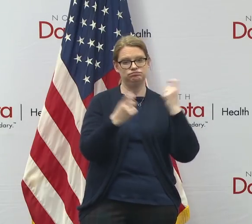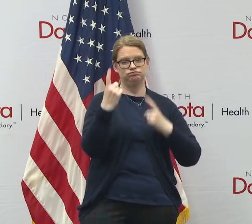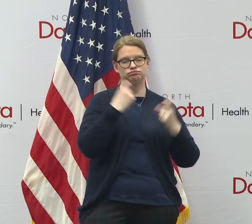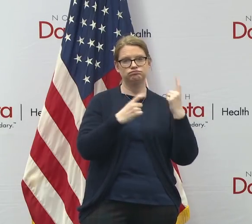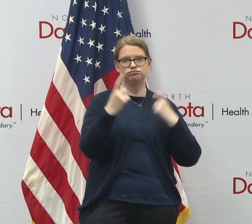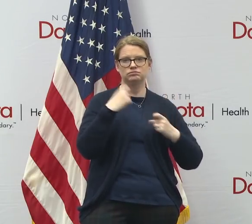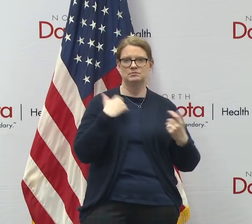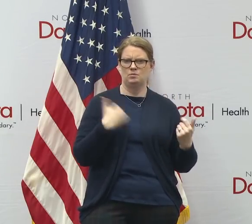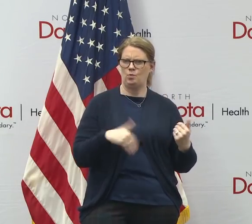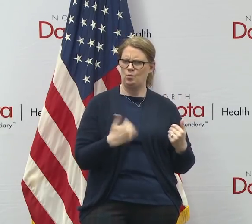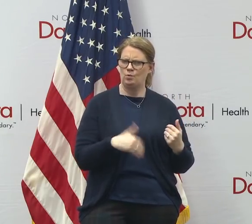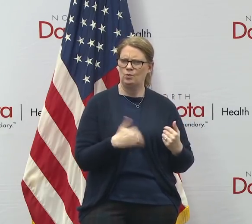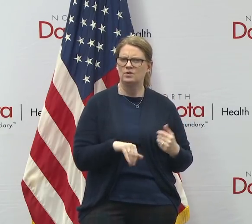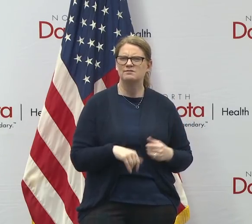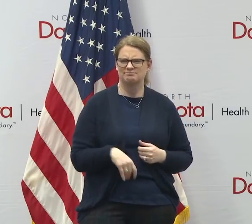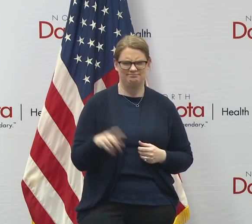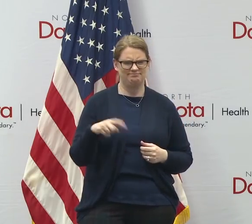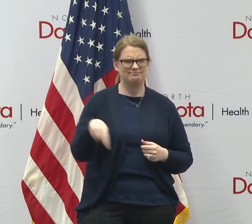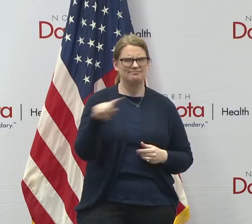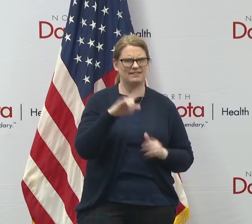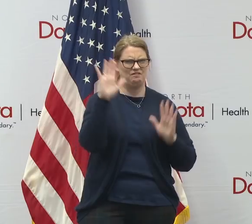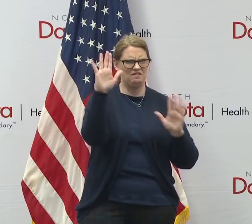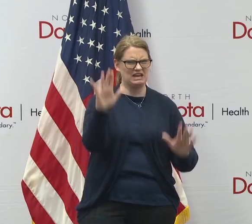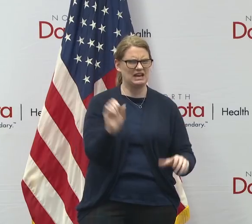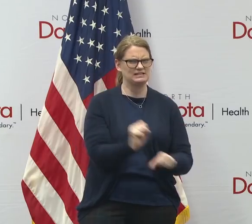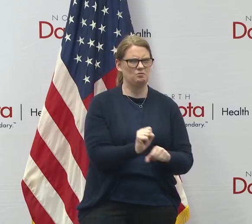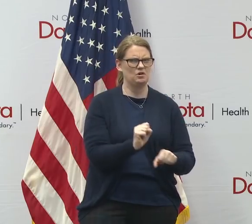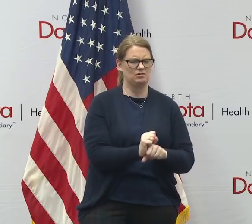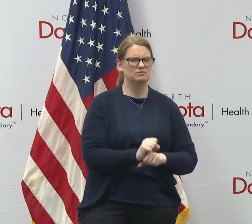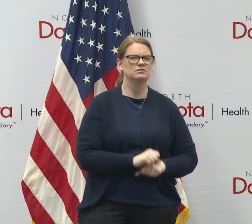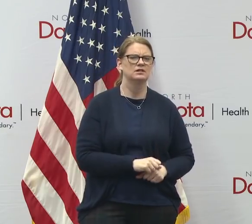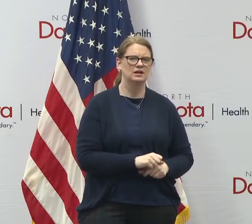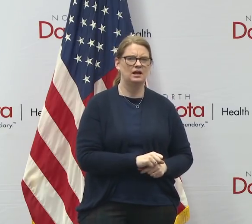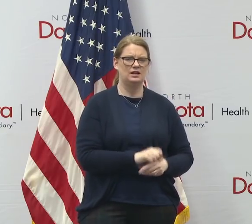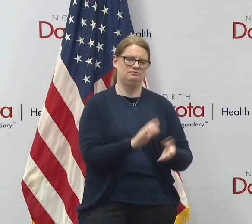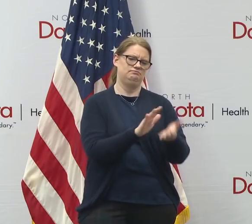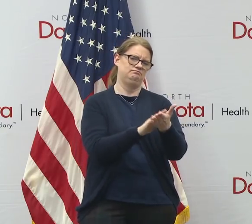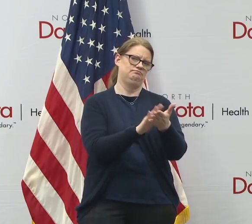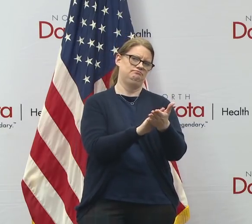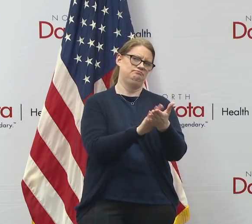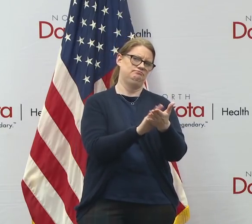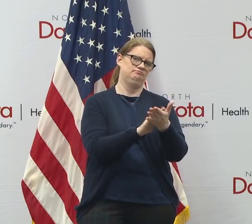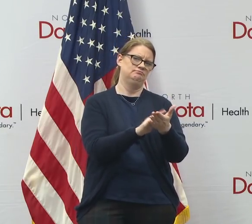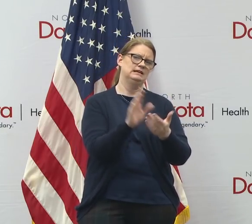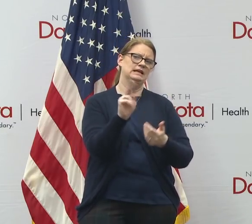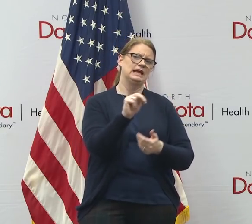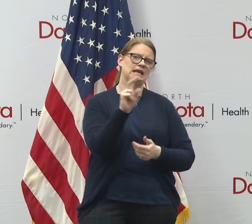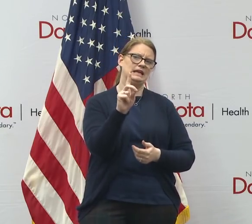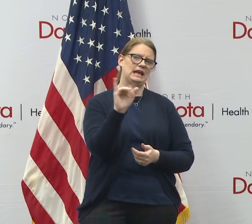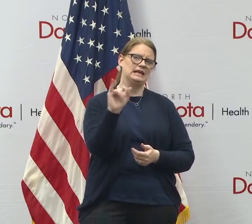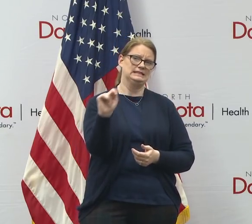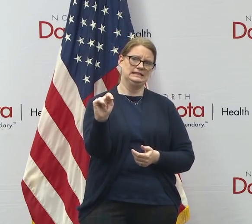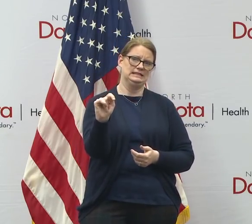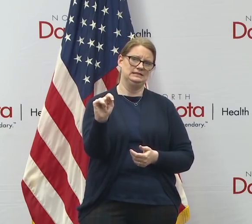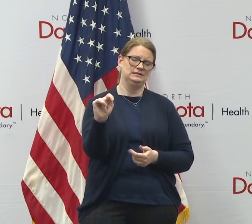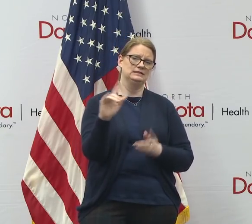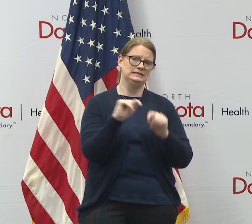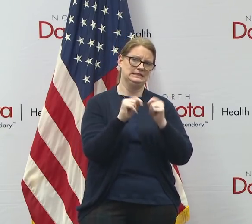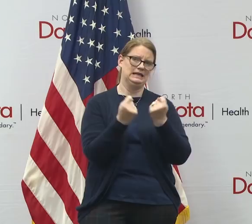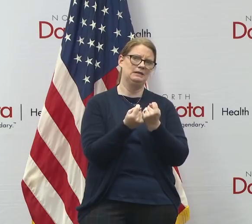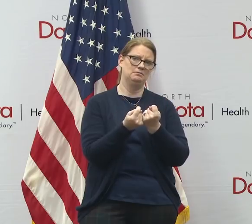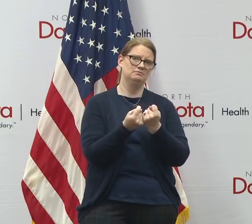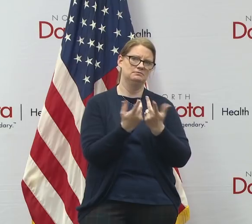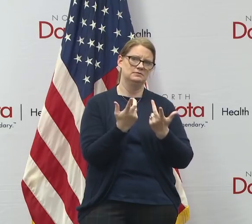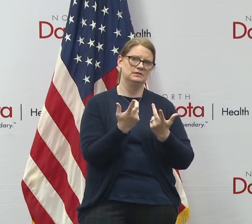lot of fantastic work, and it's a kudos, shout out to our NDIT team that has helped